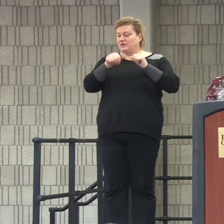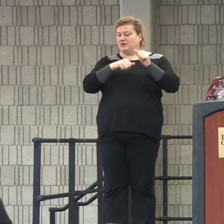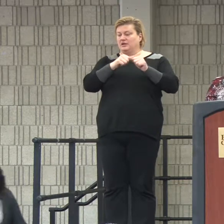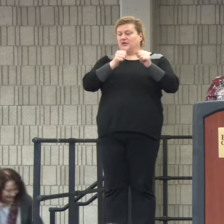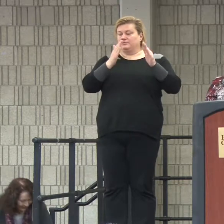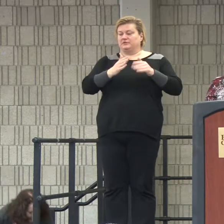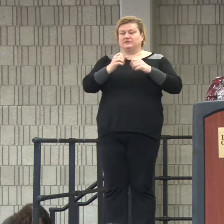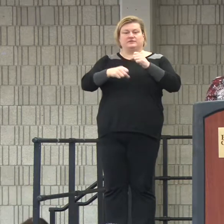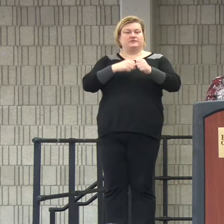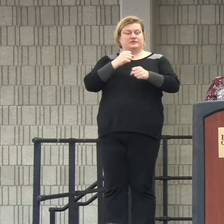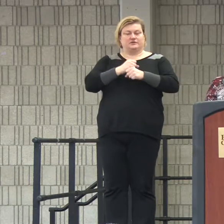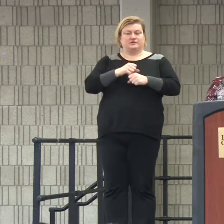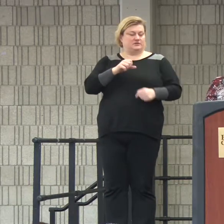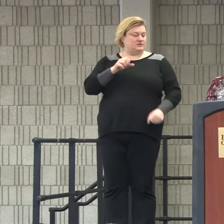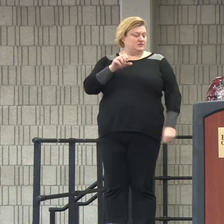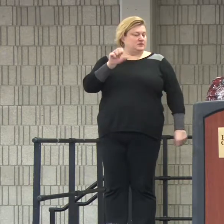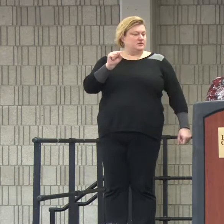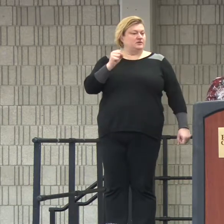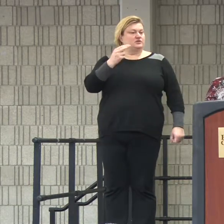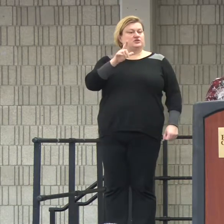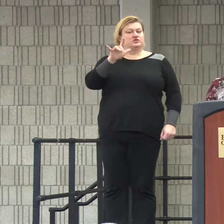Year, Shelley Correa.